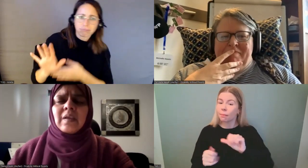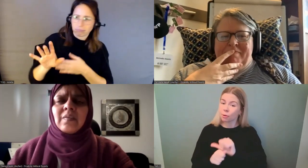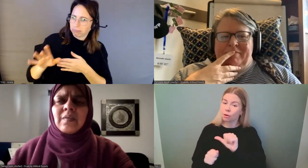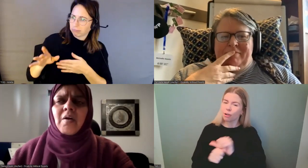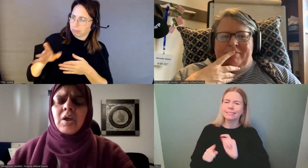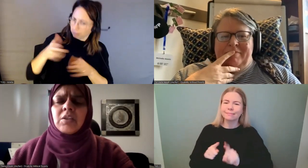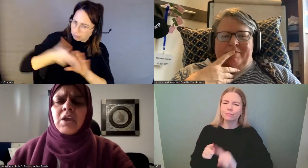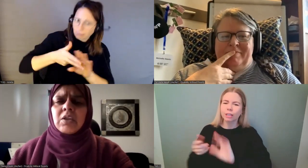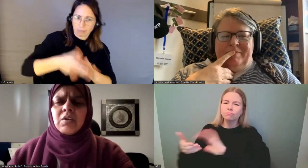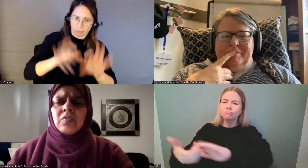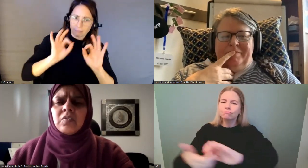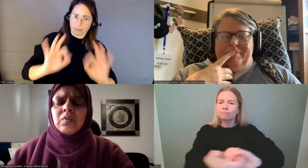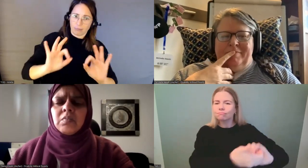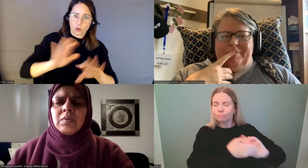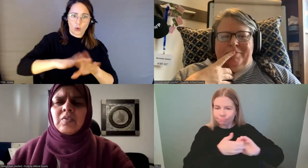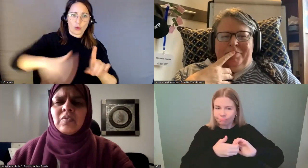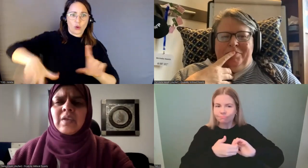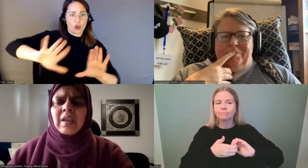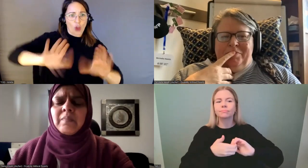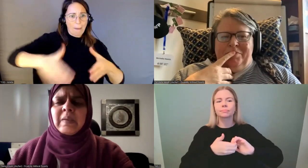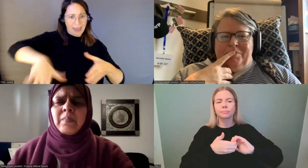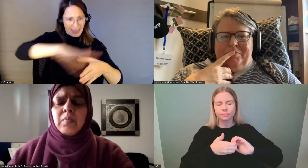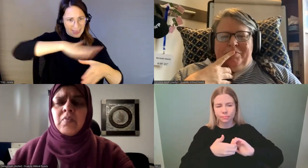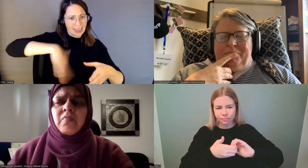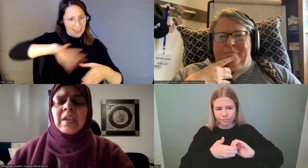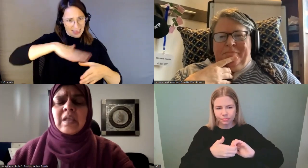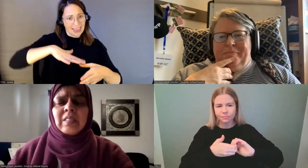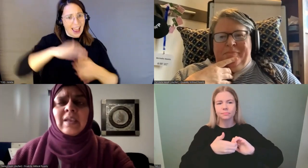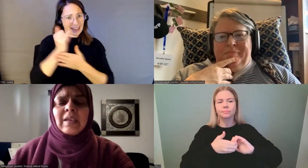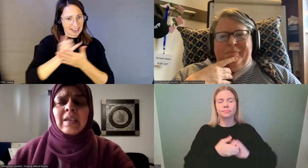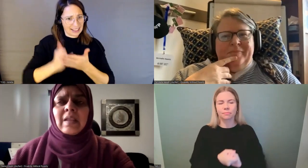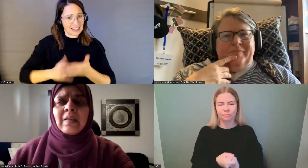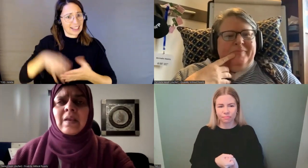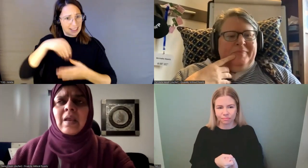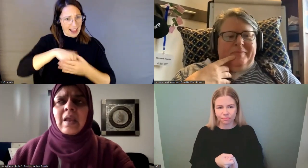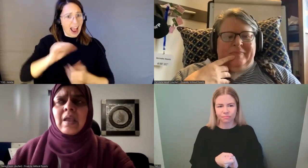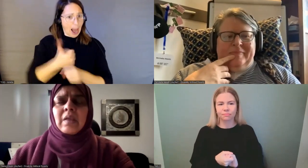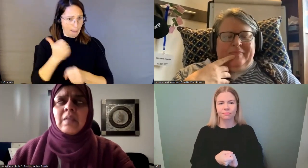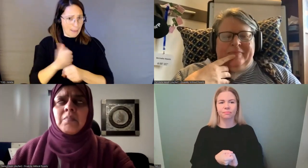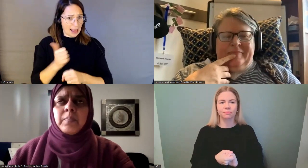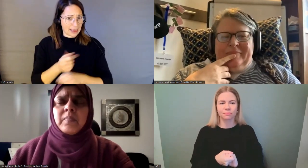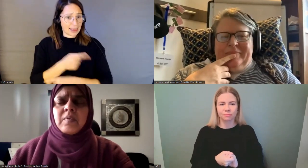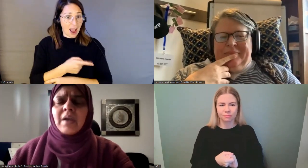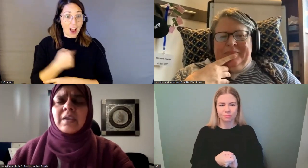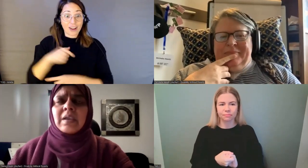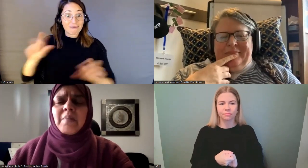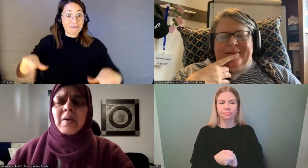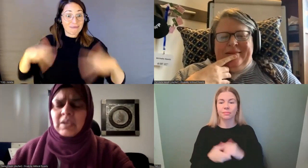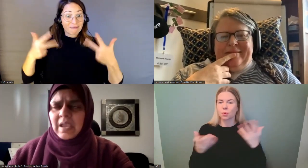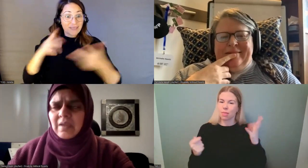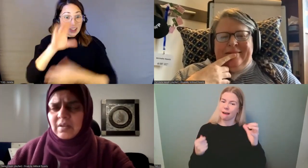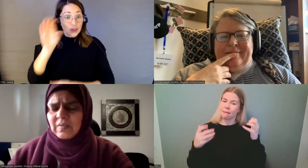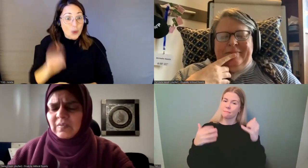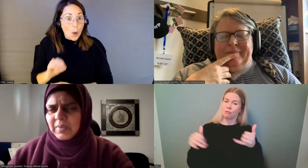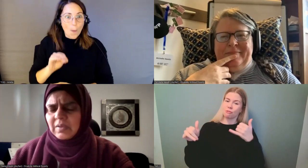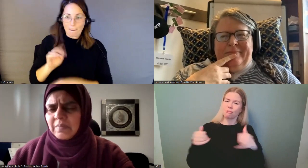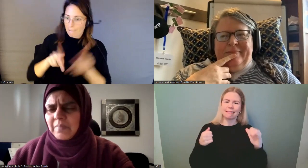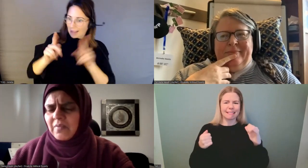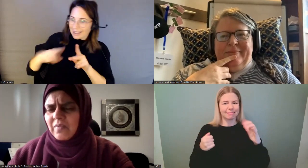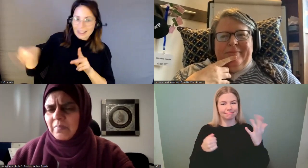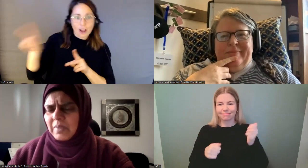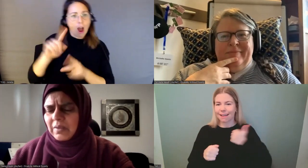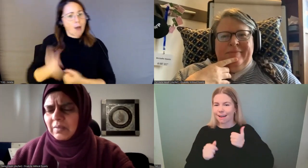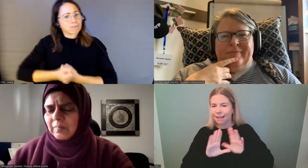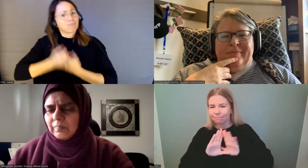party is online on Zoom, just getting people moving and thinking and talking about the Canada